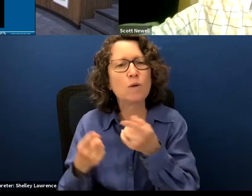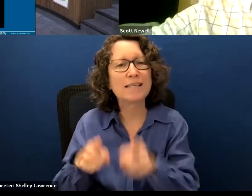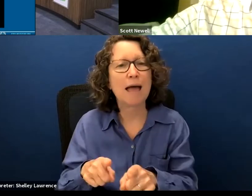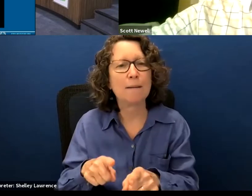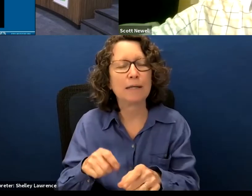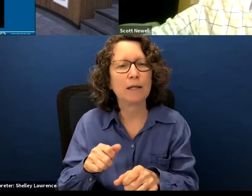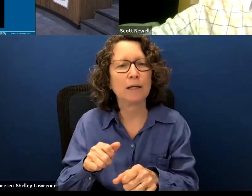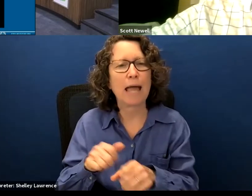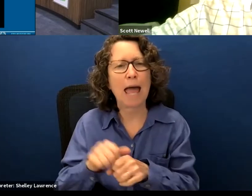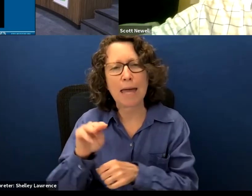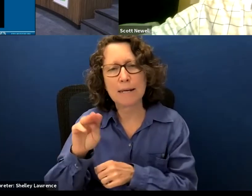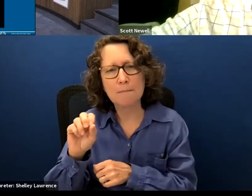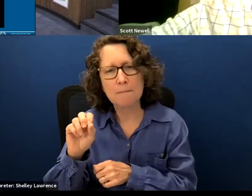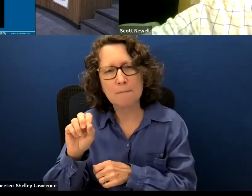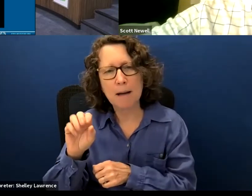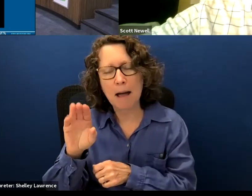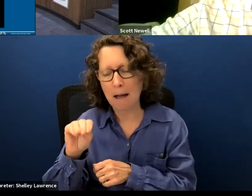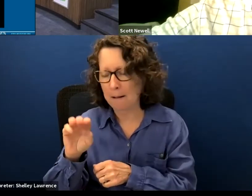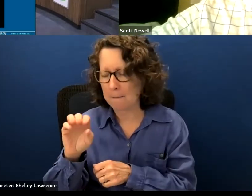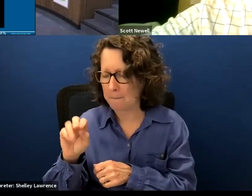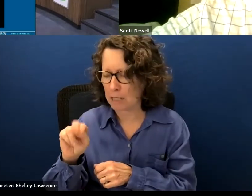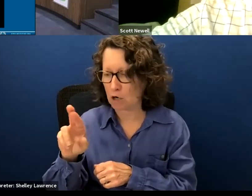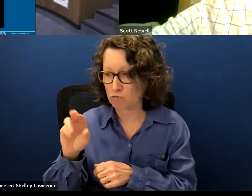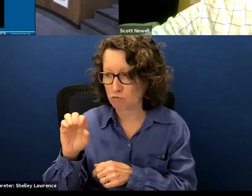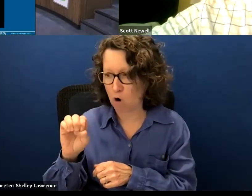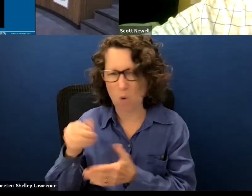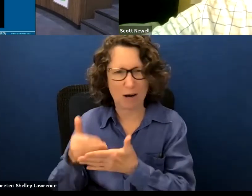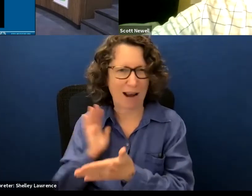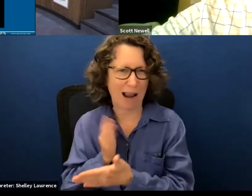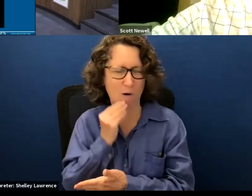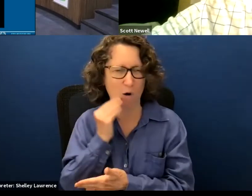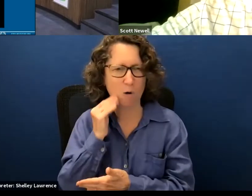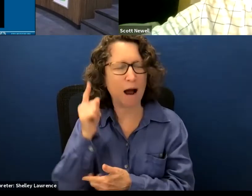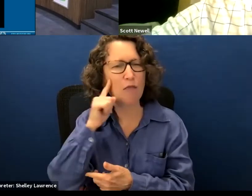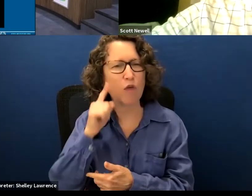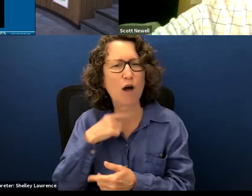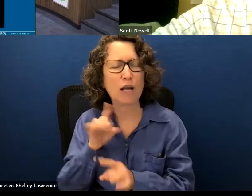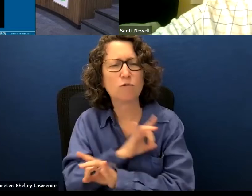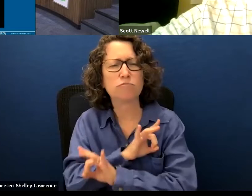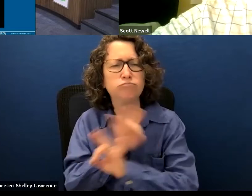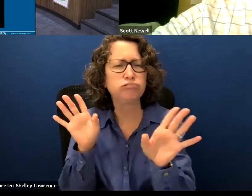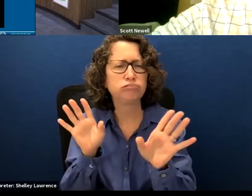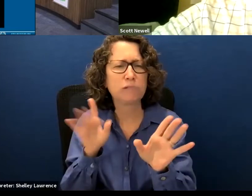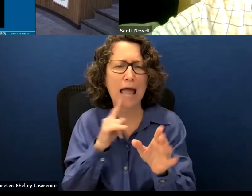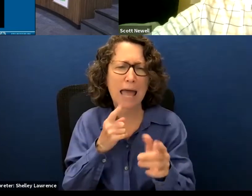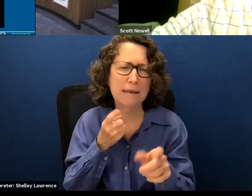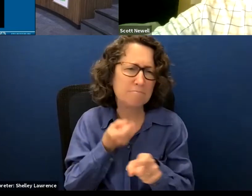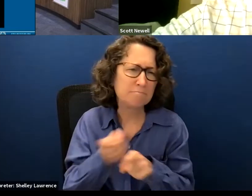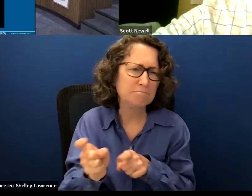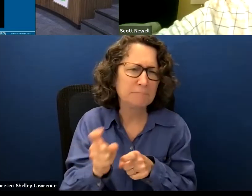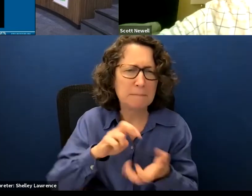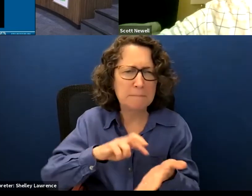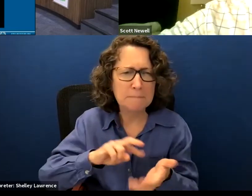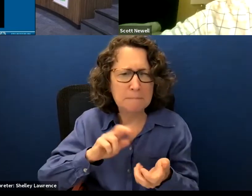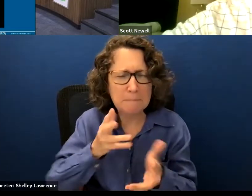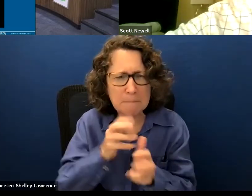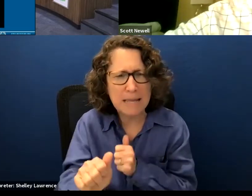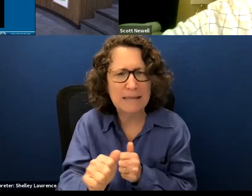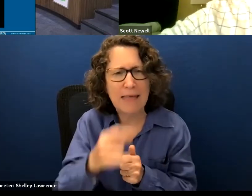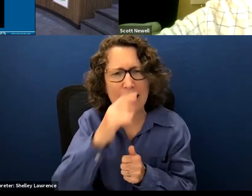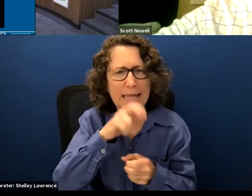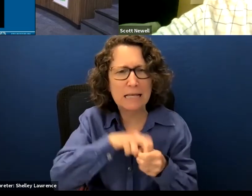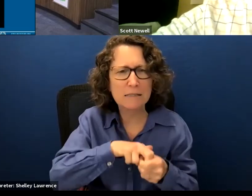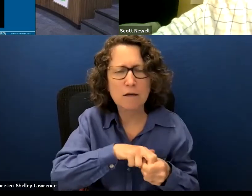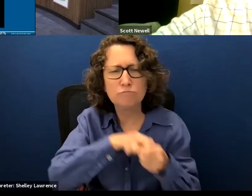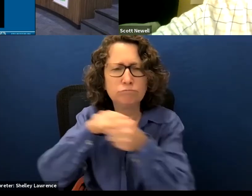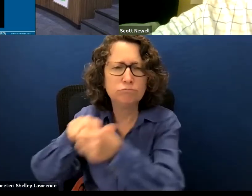at Monroe down the street from our house and how I thought it was egregious and cruel that kids were being bused from the